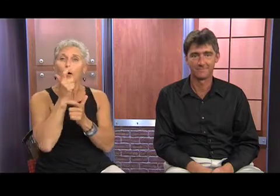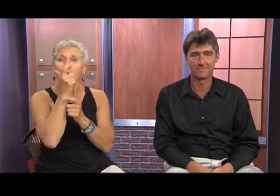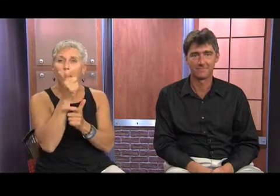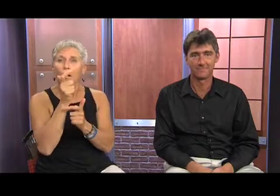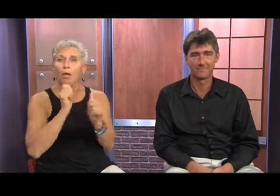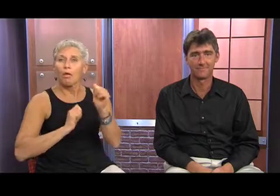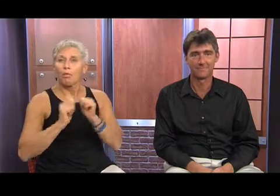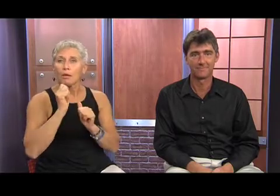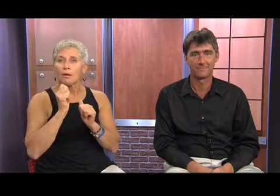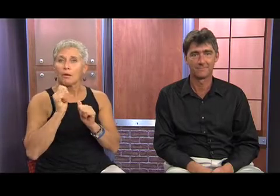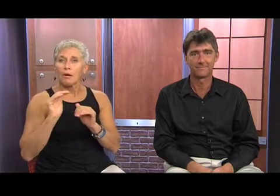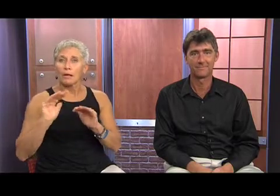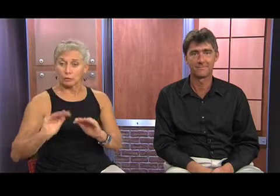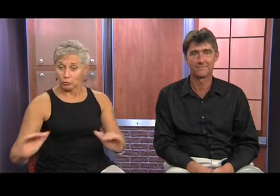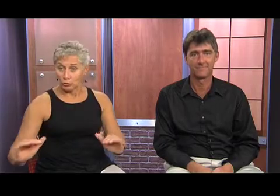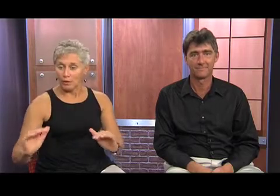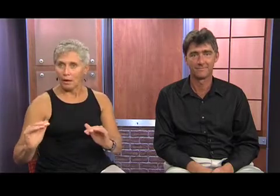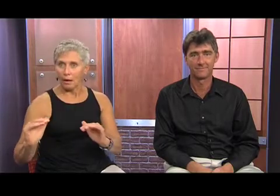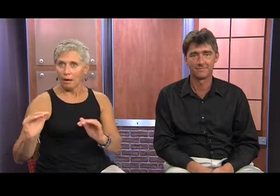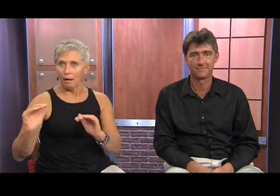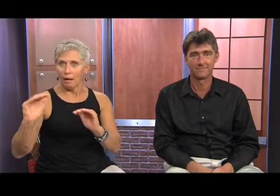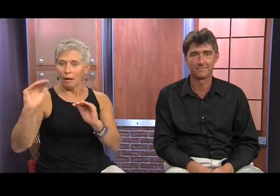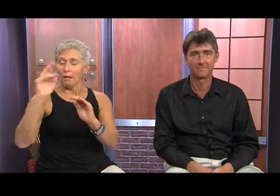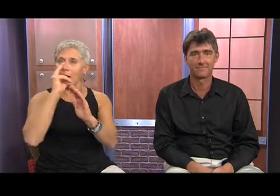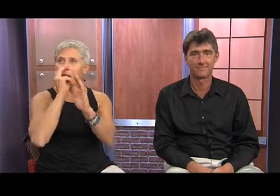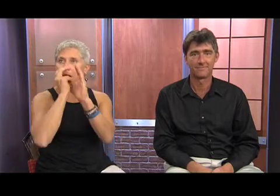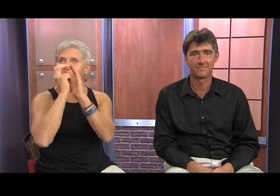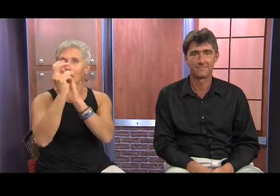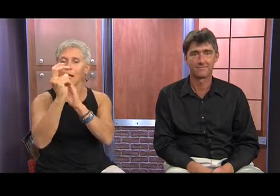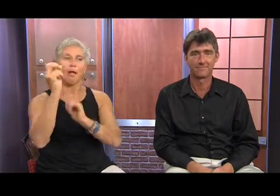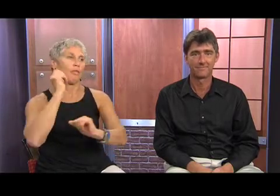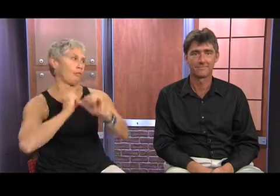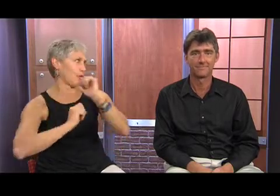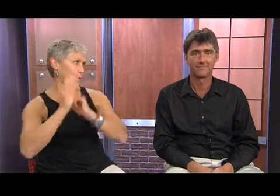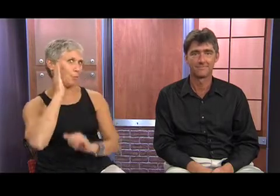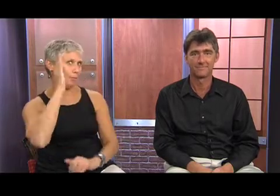well, because it's the young theater goers that are going to be tomorrow's theater goers.